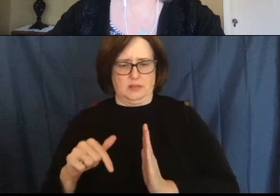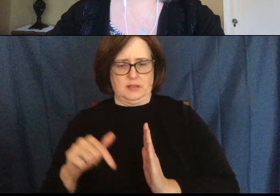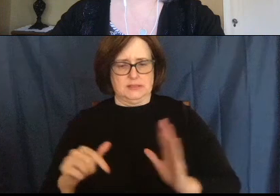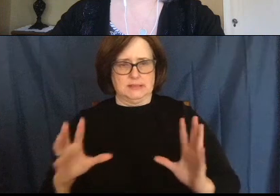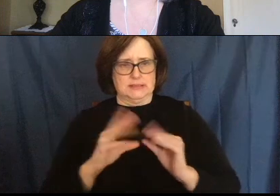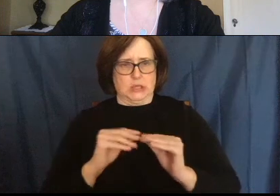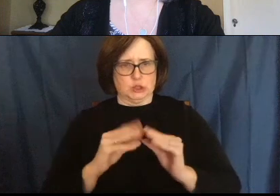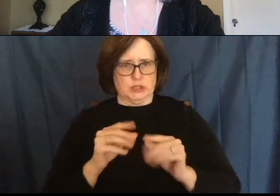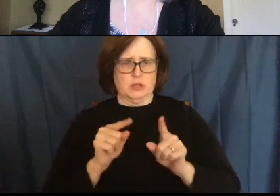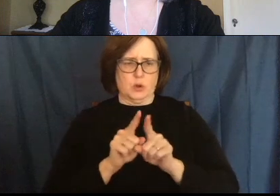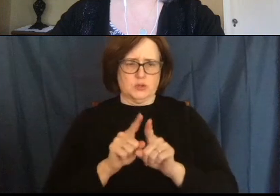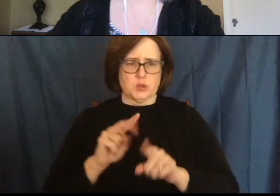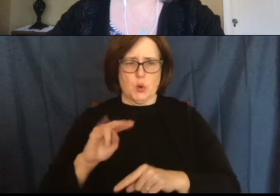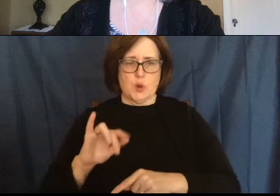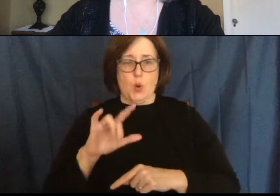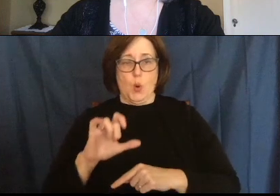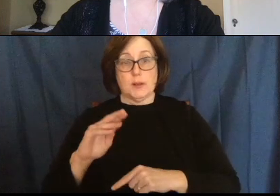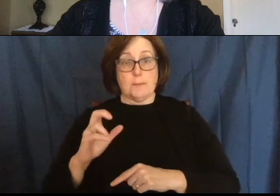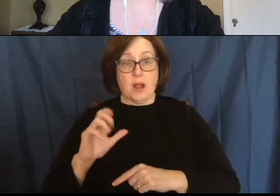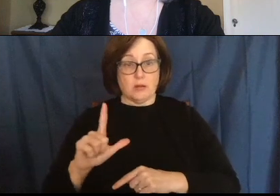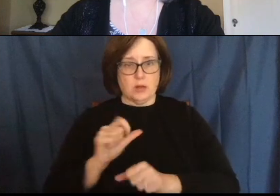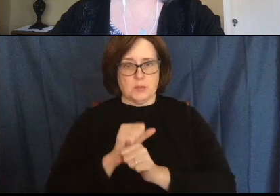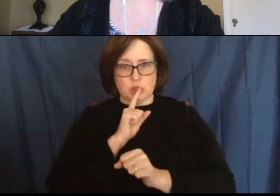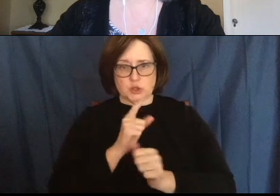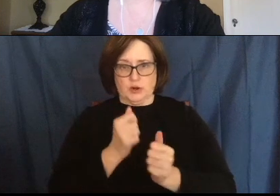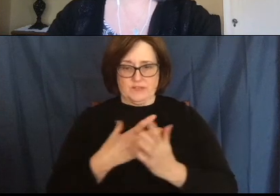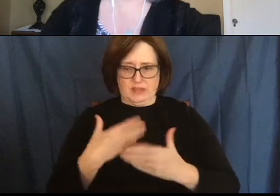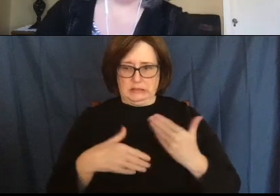us online and functioning in this technical platform.